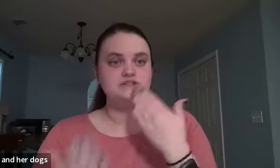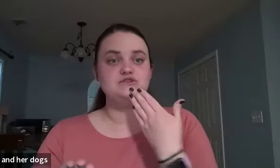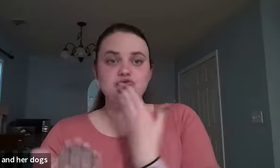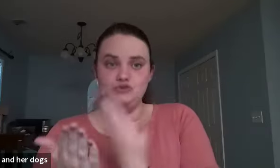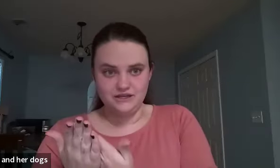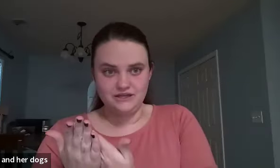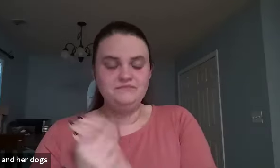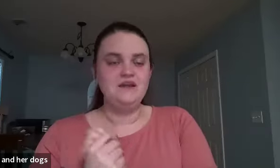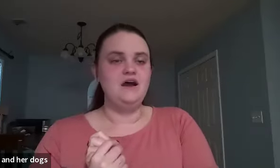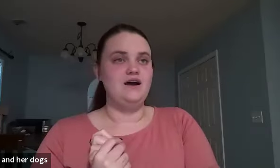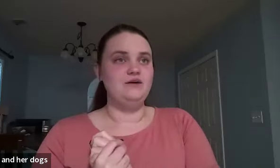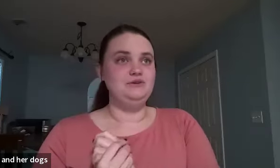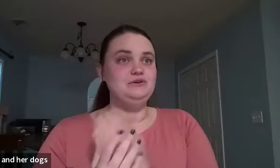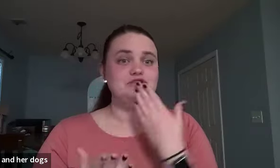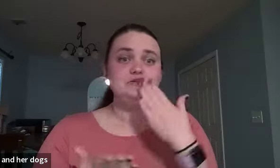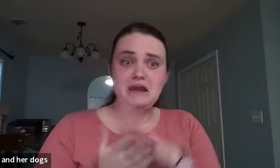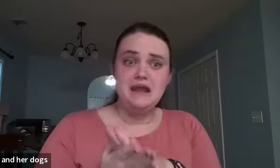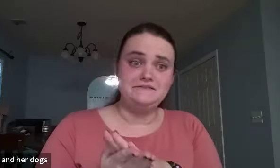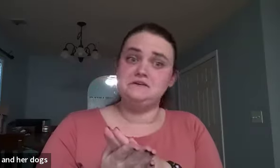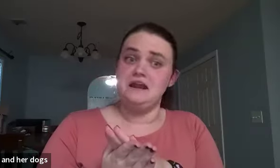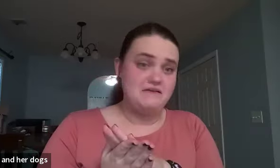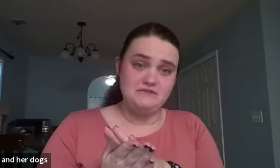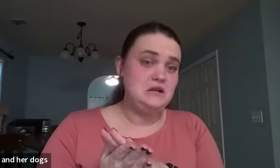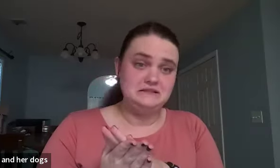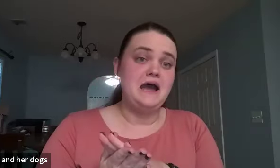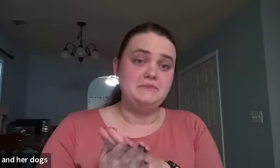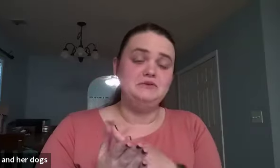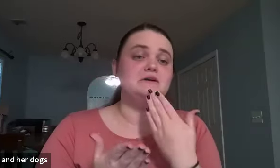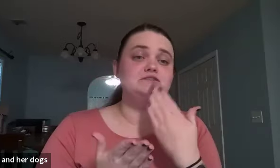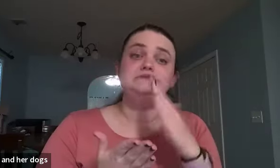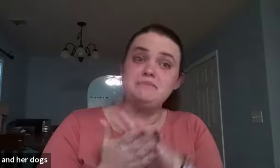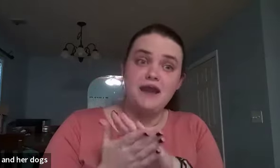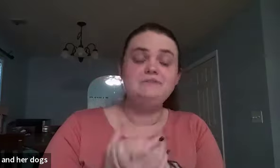morning. So good. You could do bad if you're not having a good time. You can also say bad.